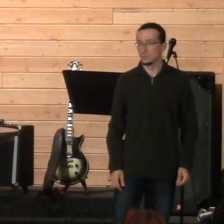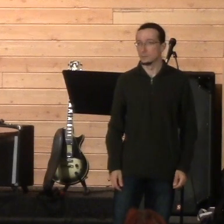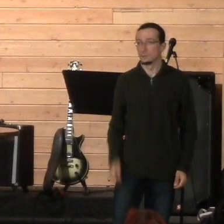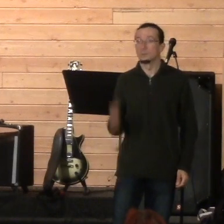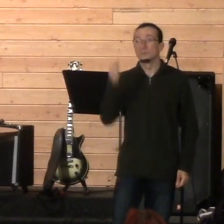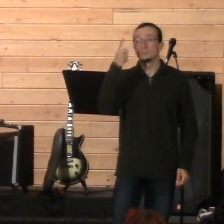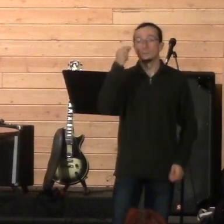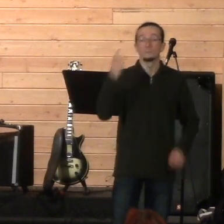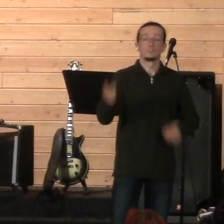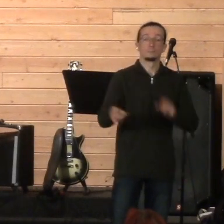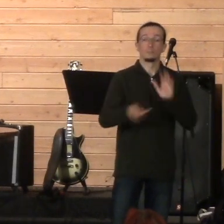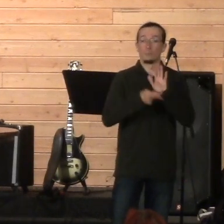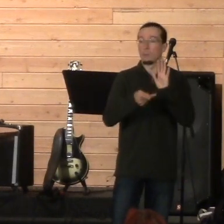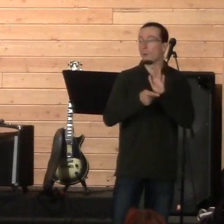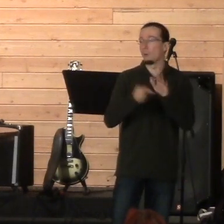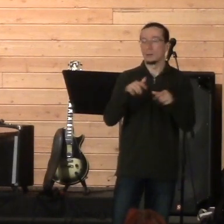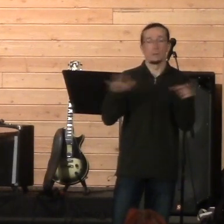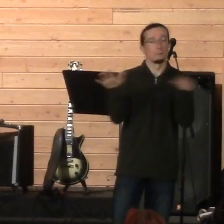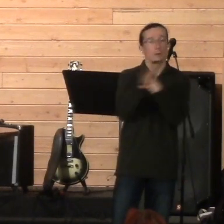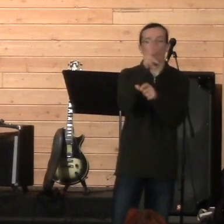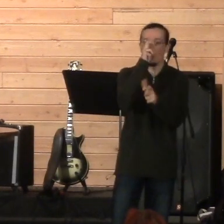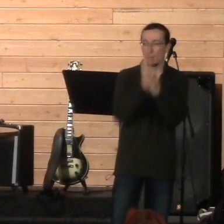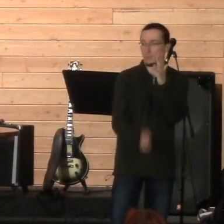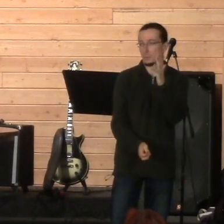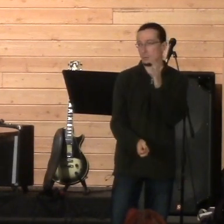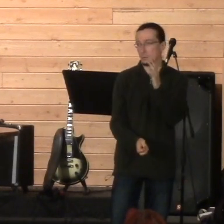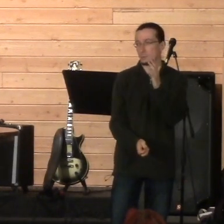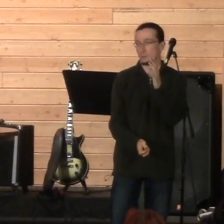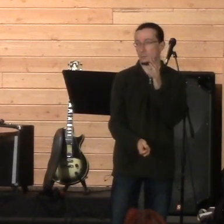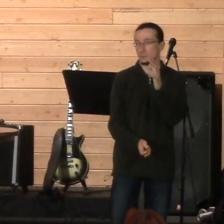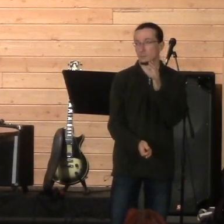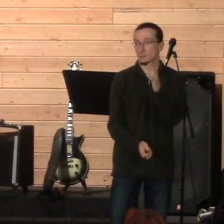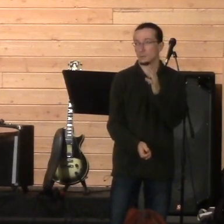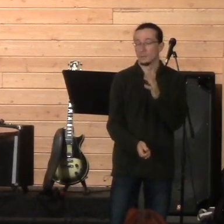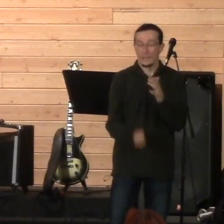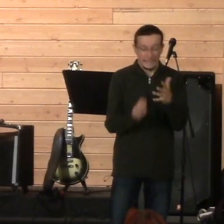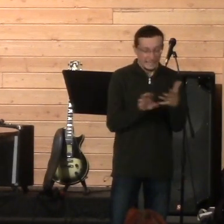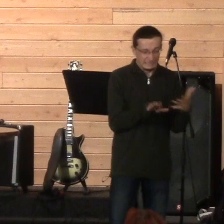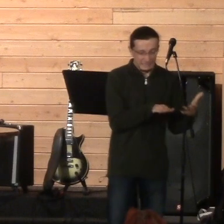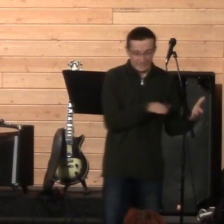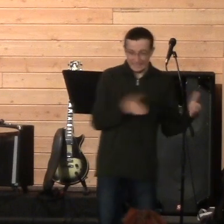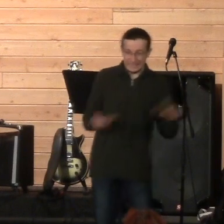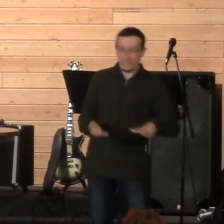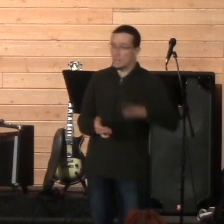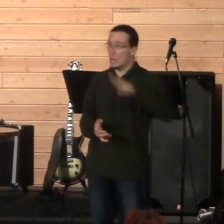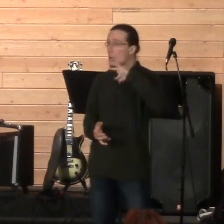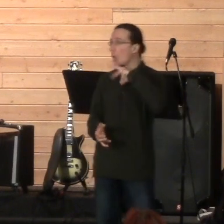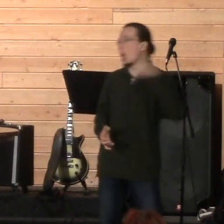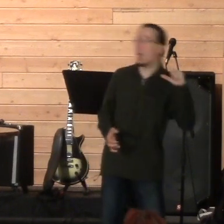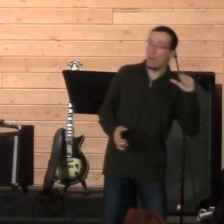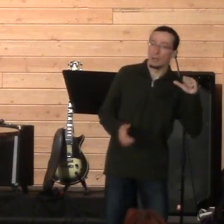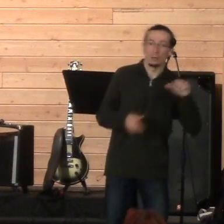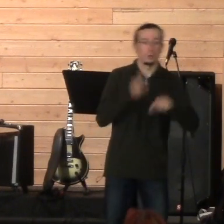See, Paul, he was all in. And not even death could shake him.